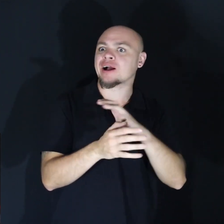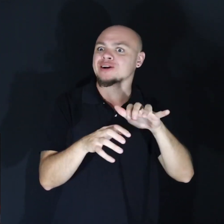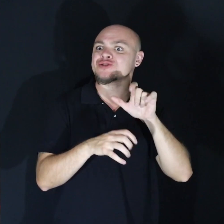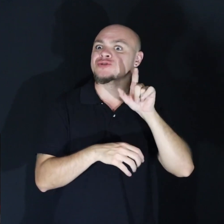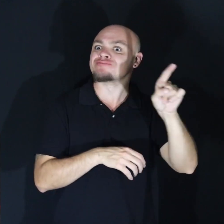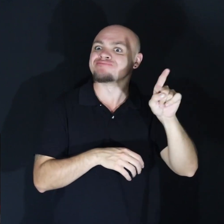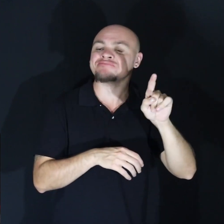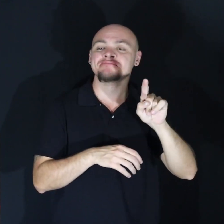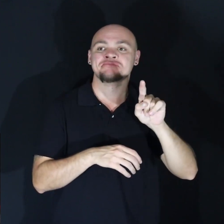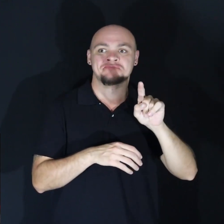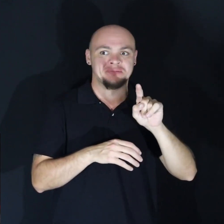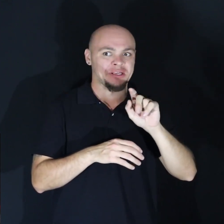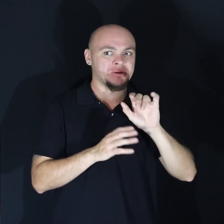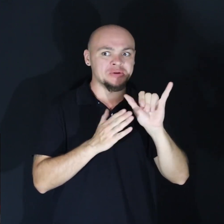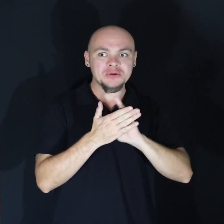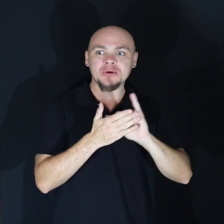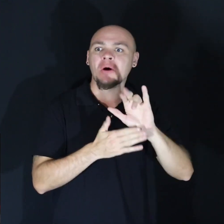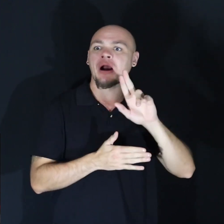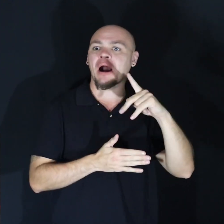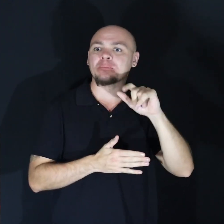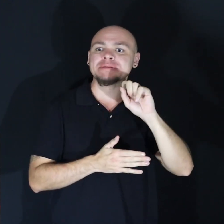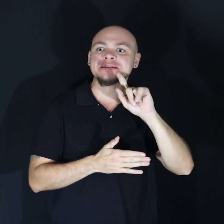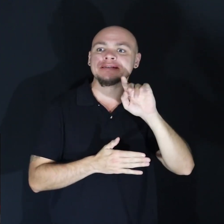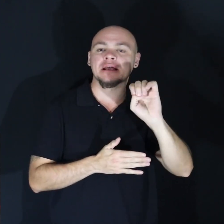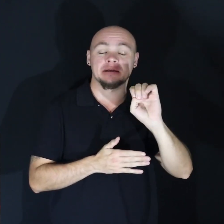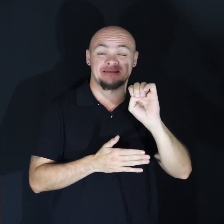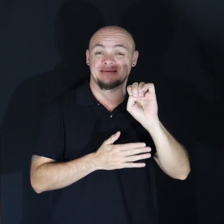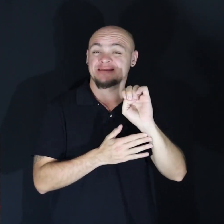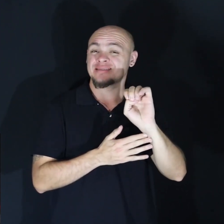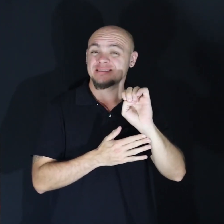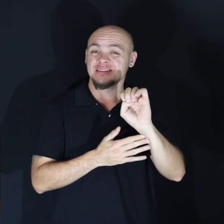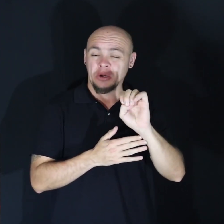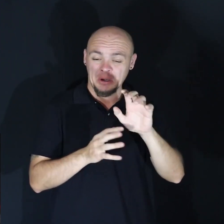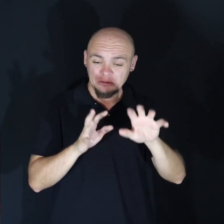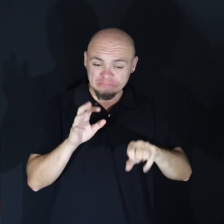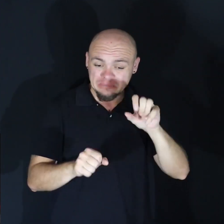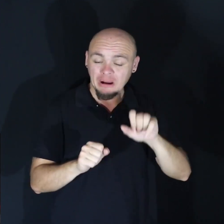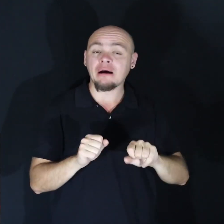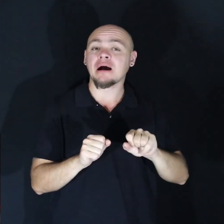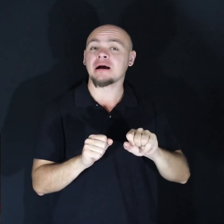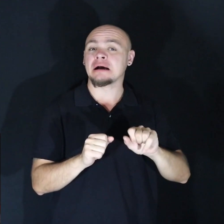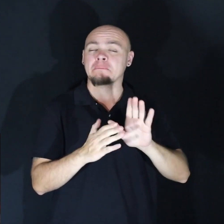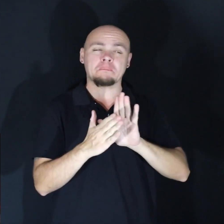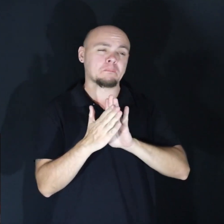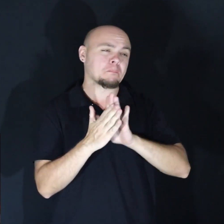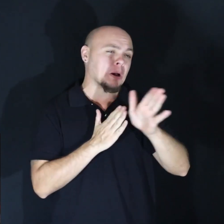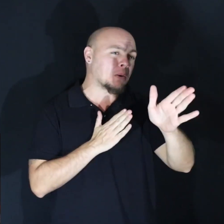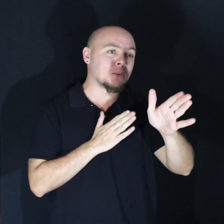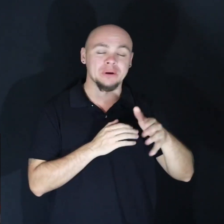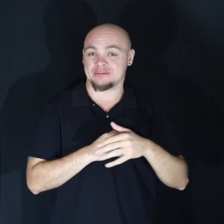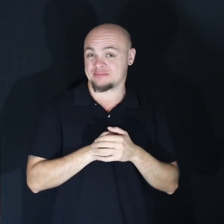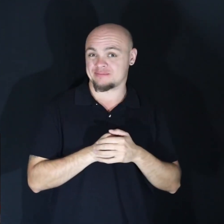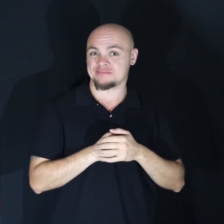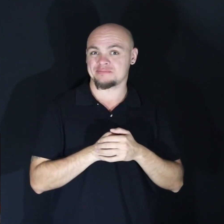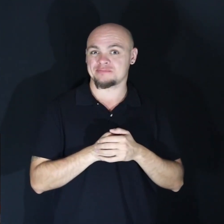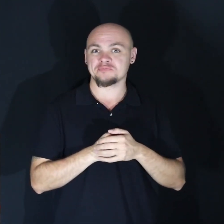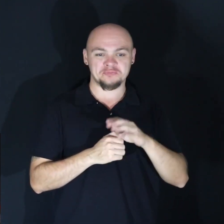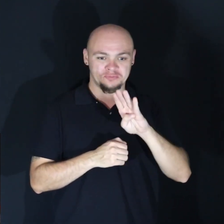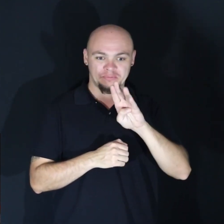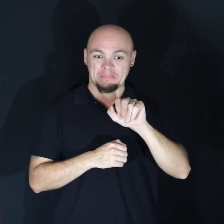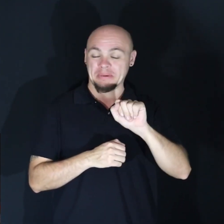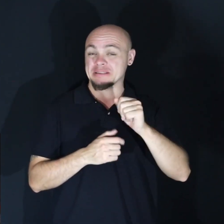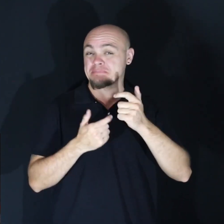York." Without hesitations, our moms grabbed a few things we had and ran out the door. There was a giant